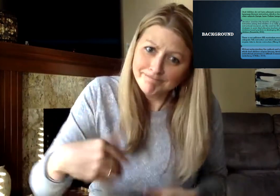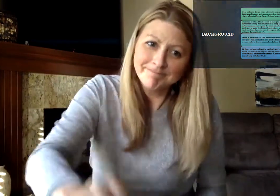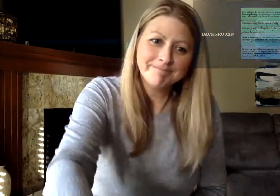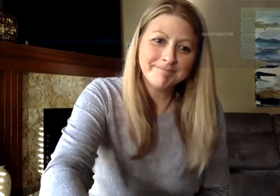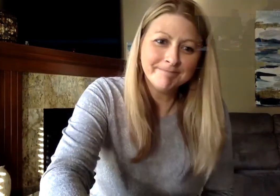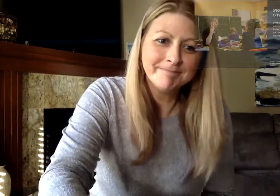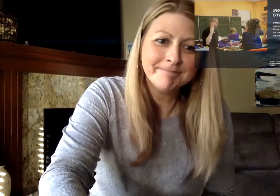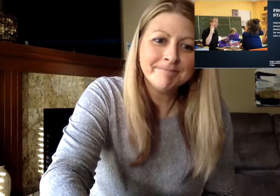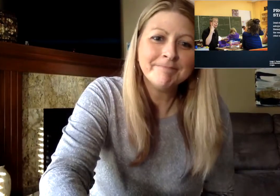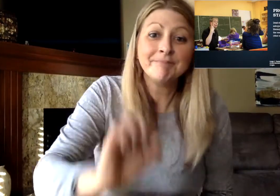on.